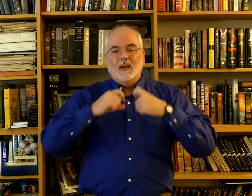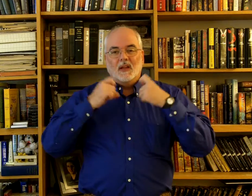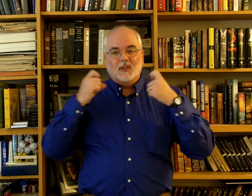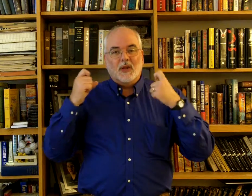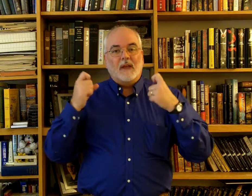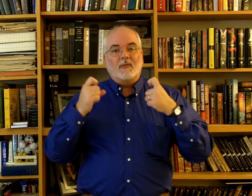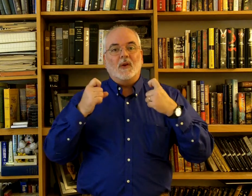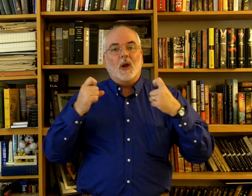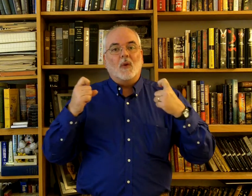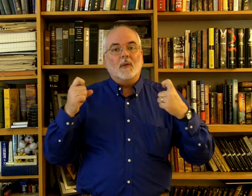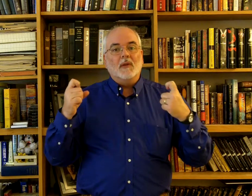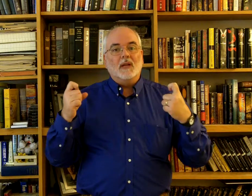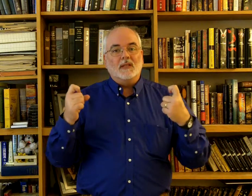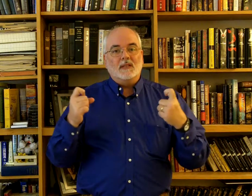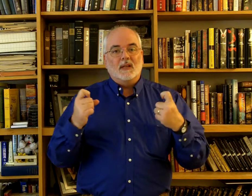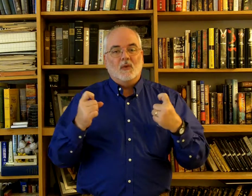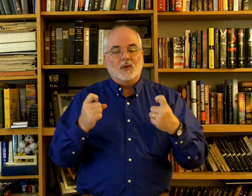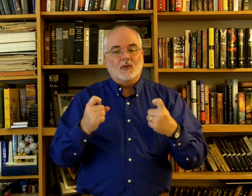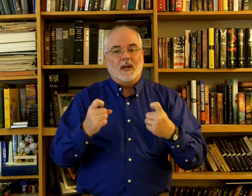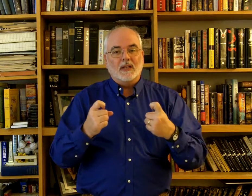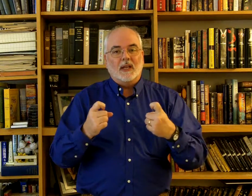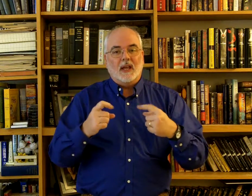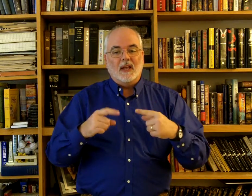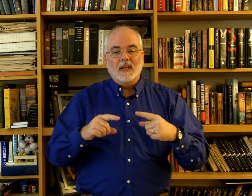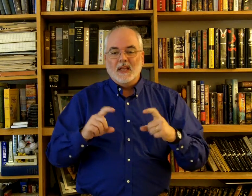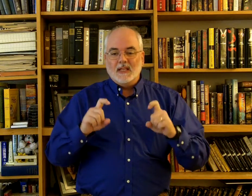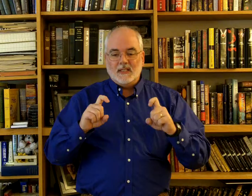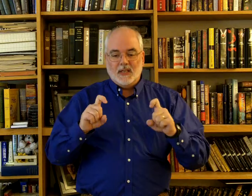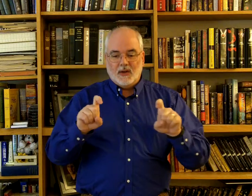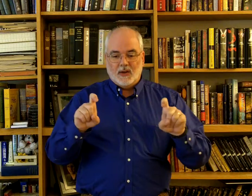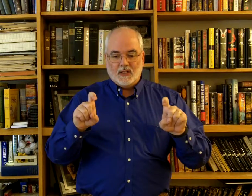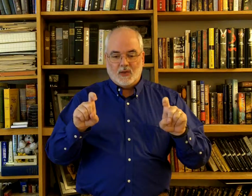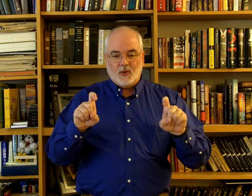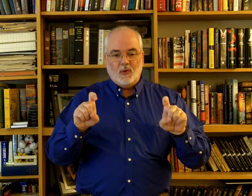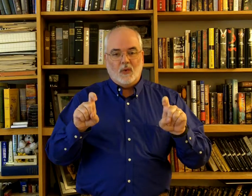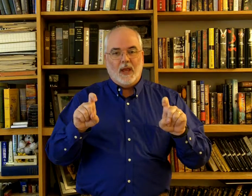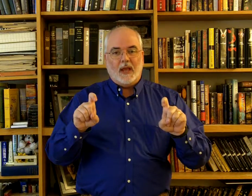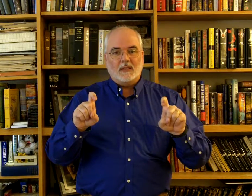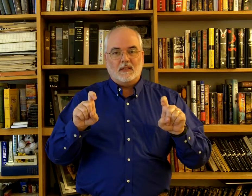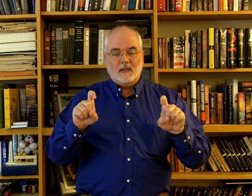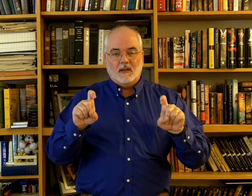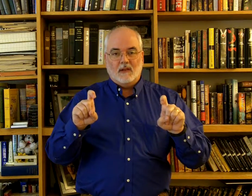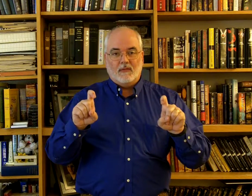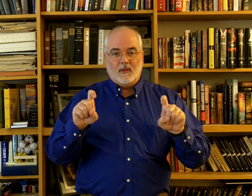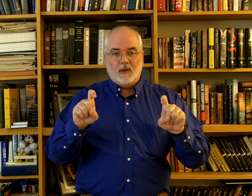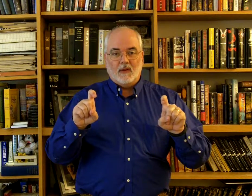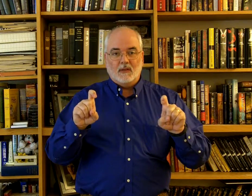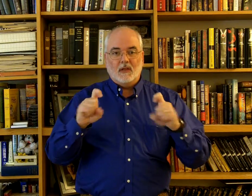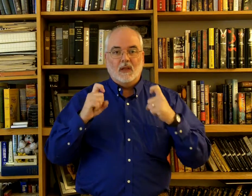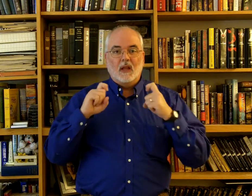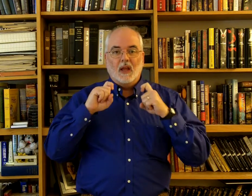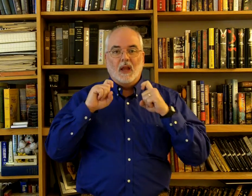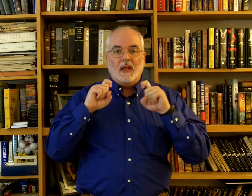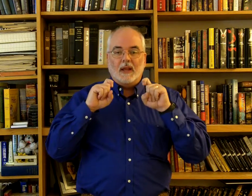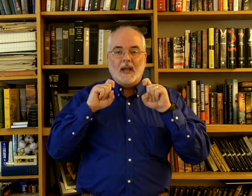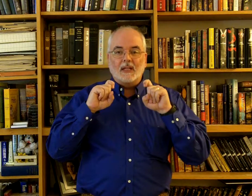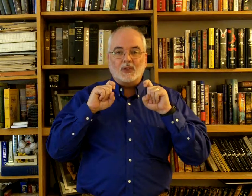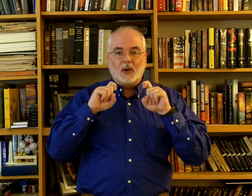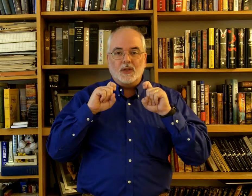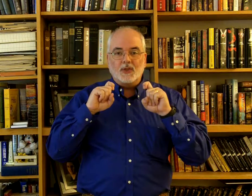So you have to figure out what it means, what they're trying to say. Sinner is two X fingers. They kind of start at the